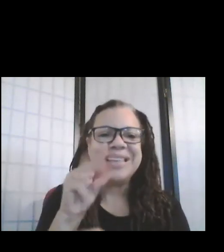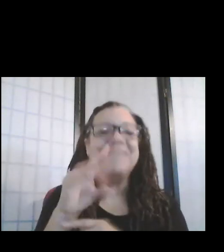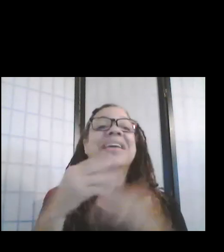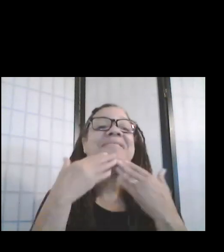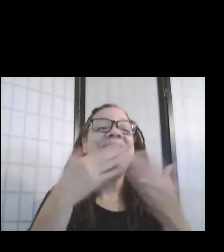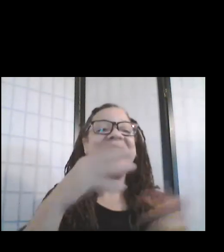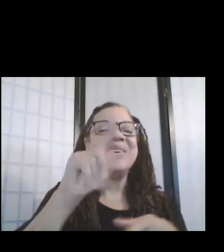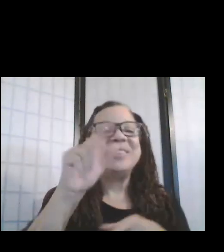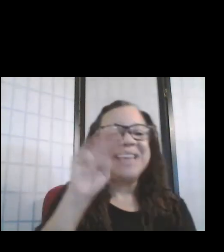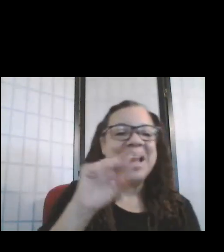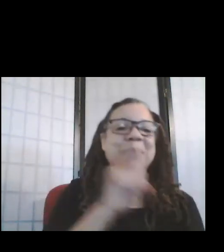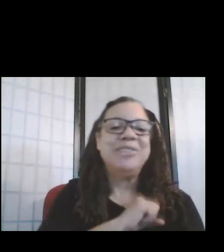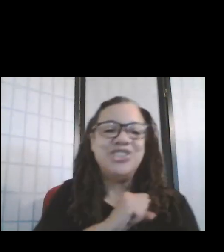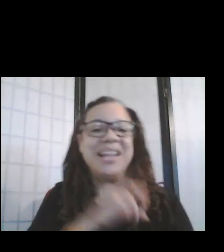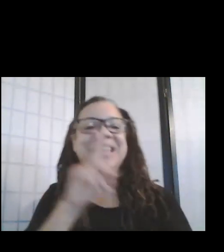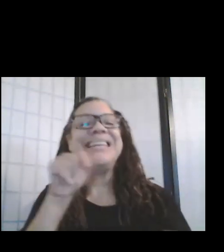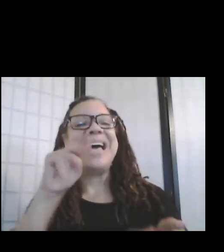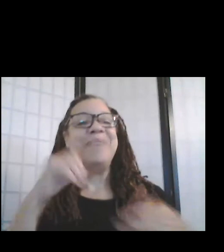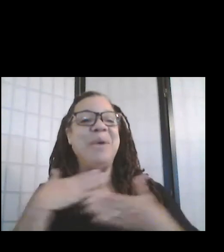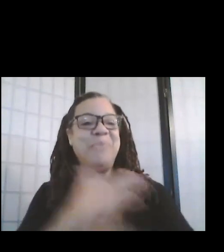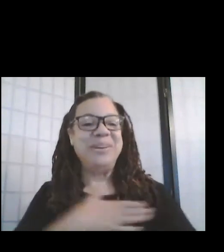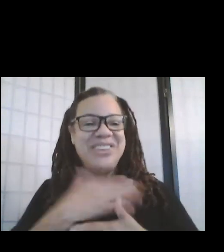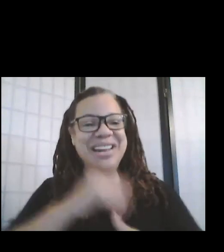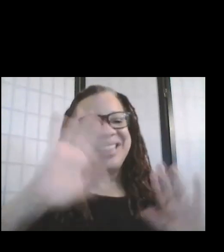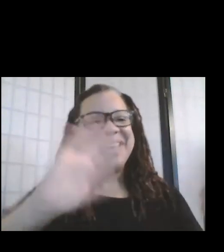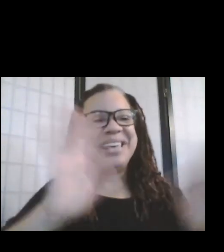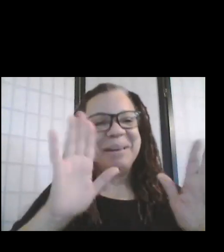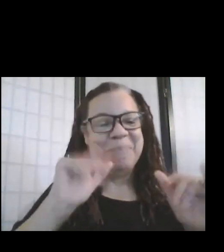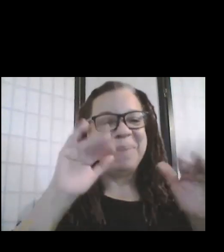Diane. Appreciate it. Oh gosh. Bye-bye. Okay, bye-bye.